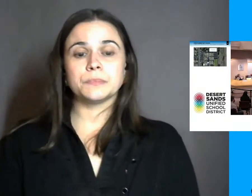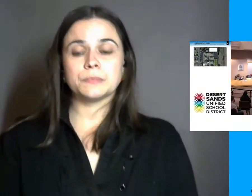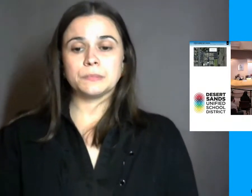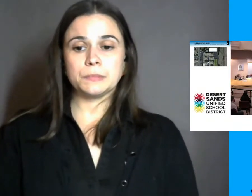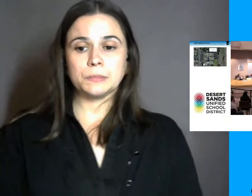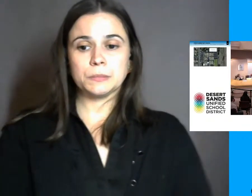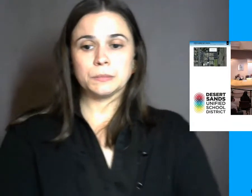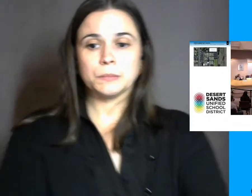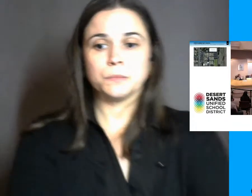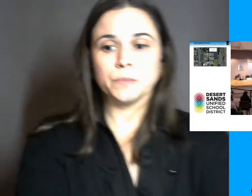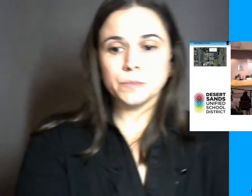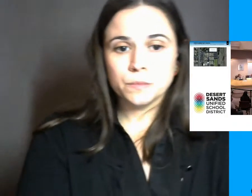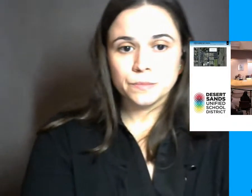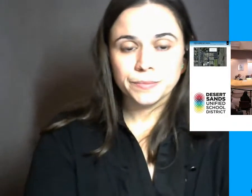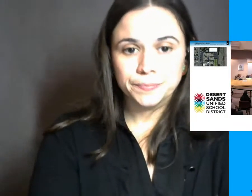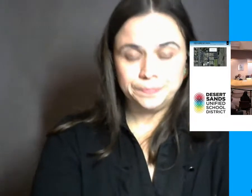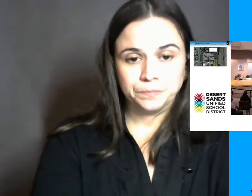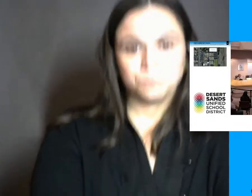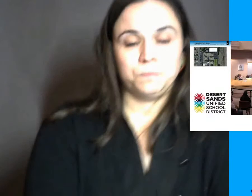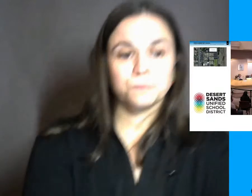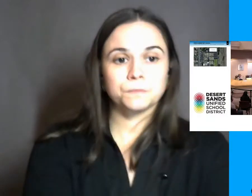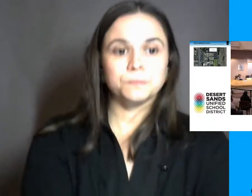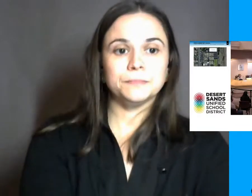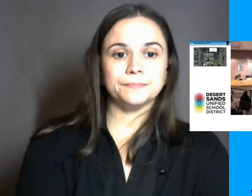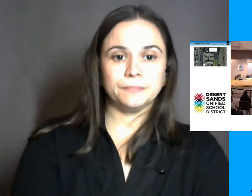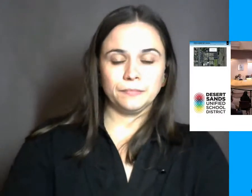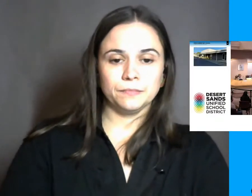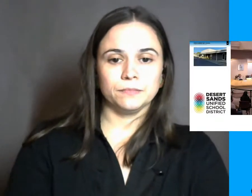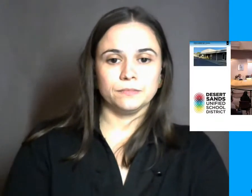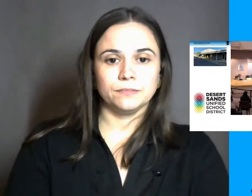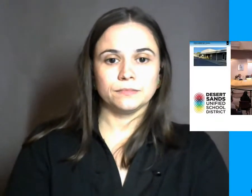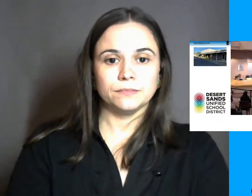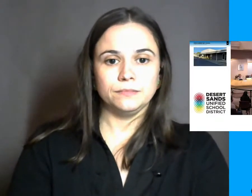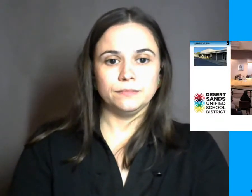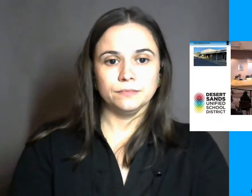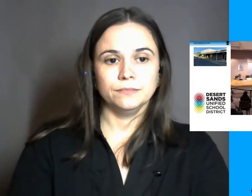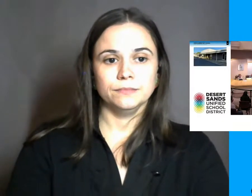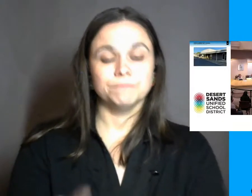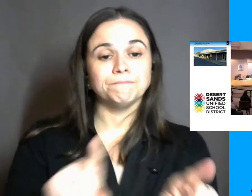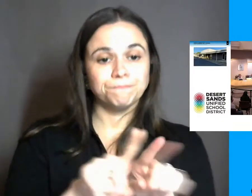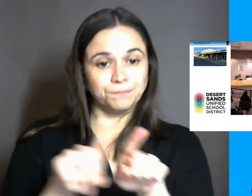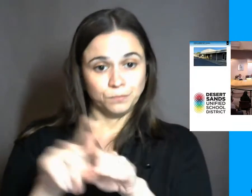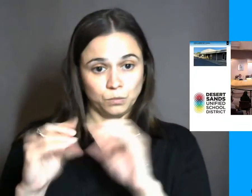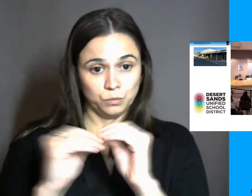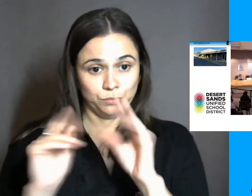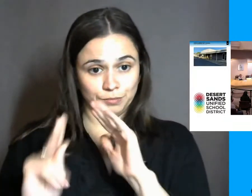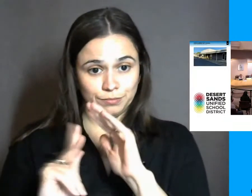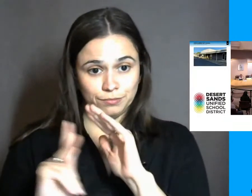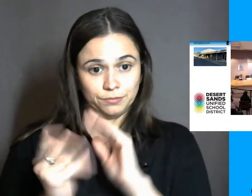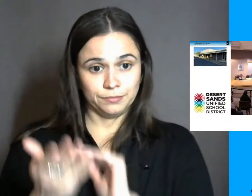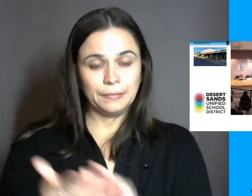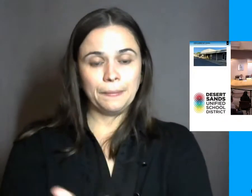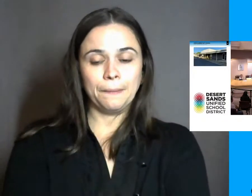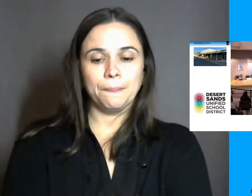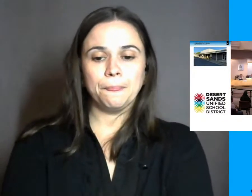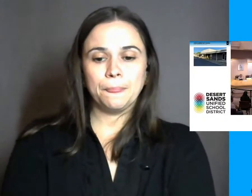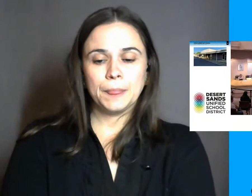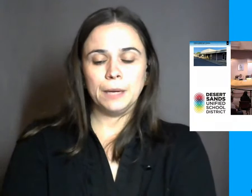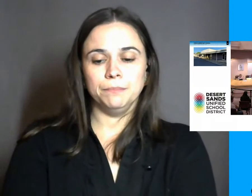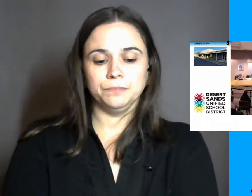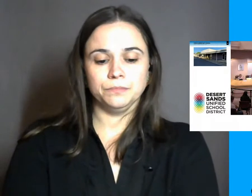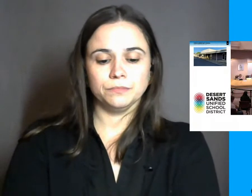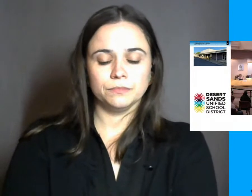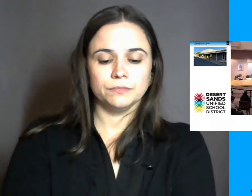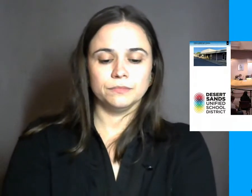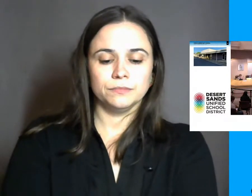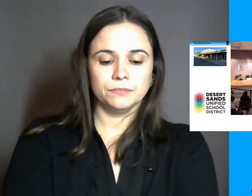kinder classrooms, two kinder classrooms at this campus there. So right now, the new classroom building is complete. That